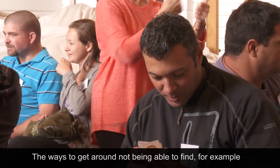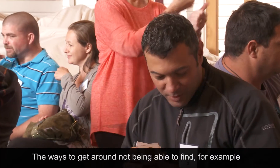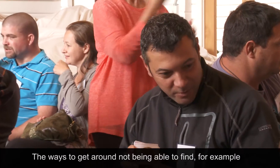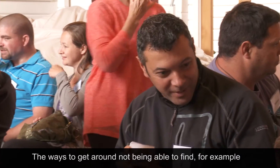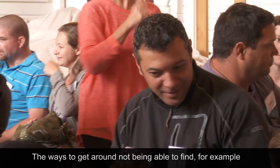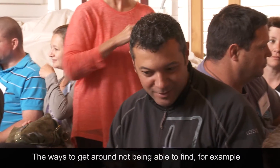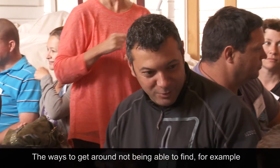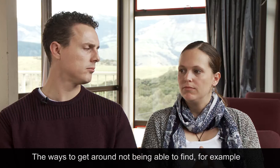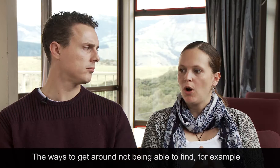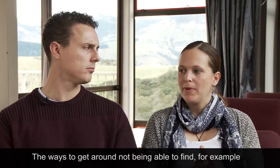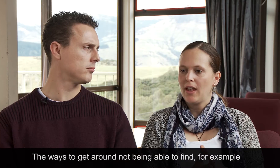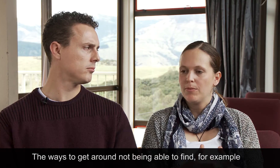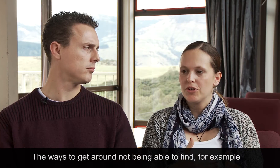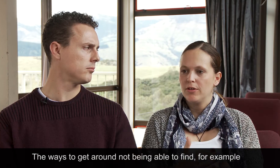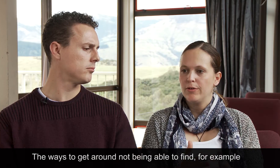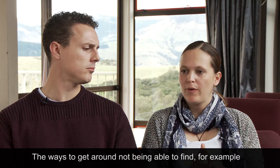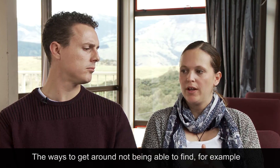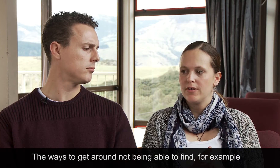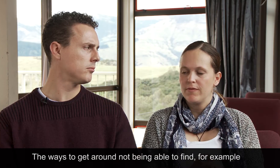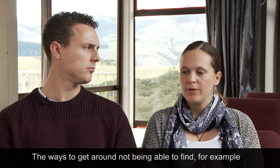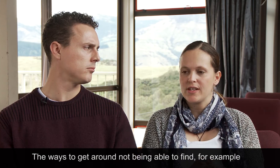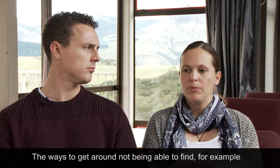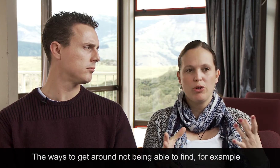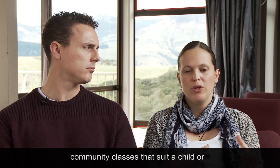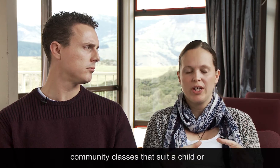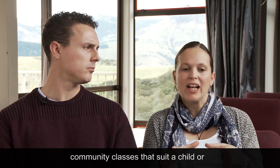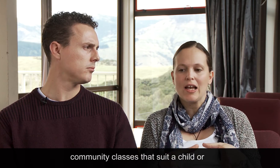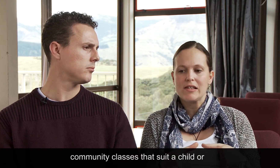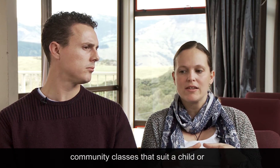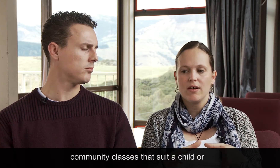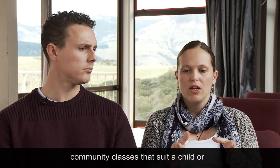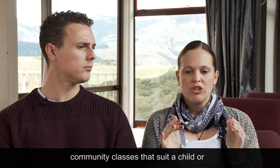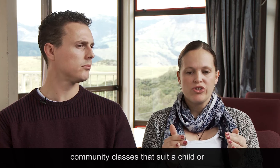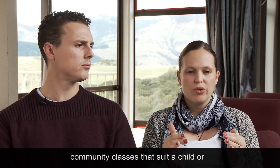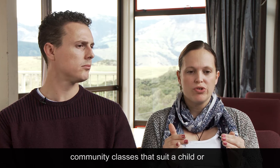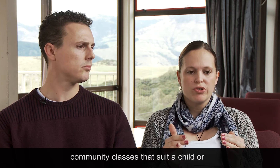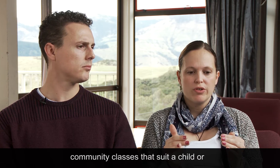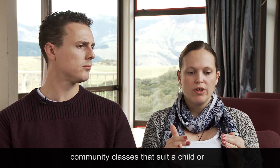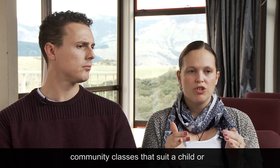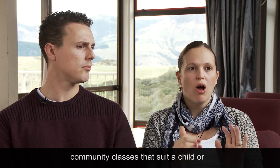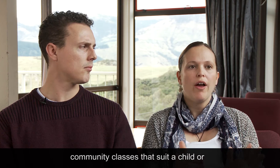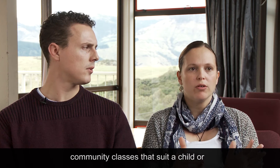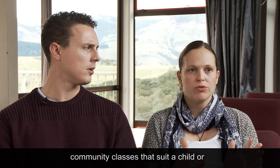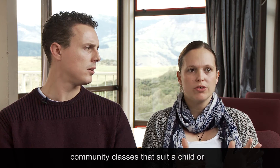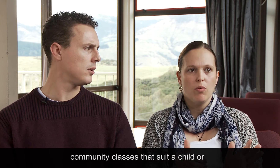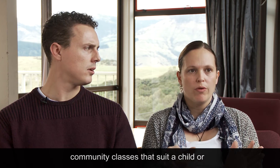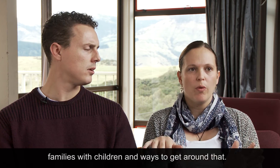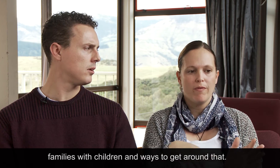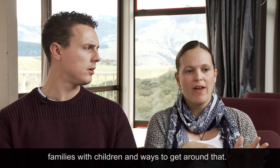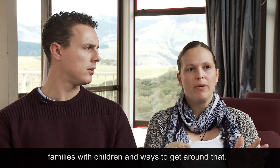to get around not being able to find, for example, community classes that suit a child or families